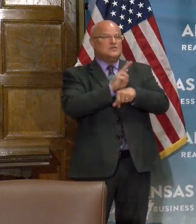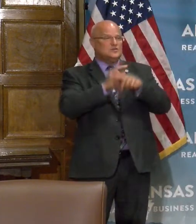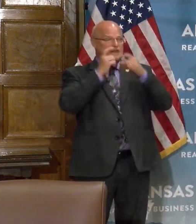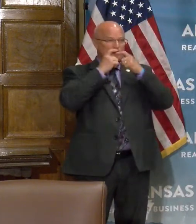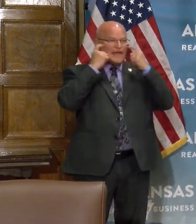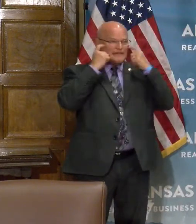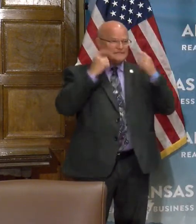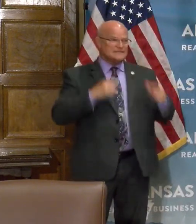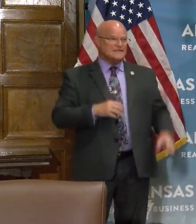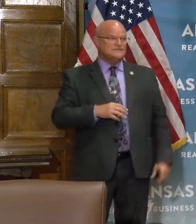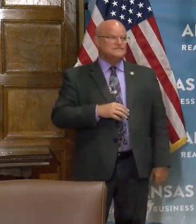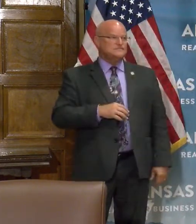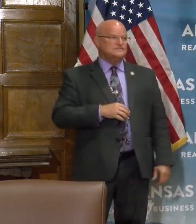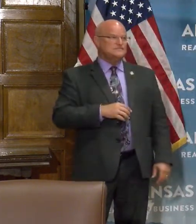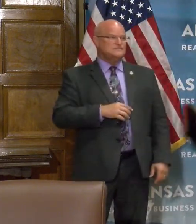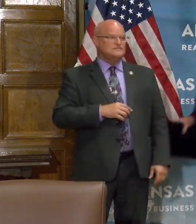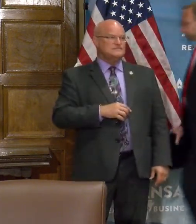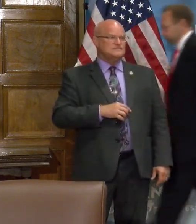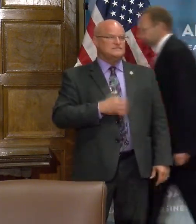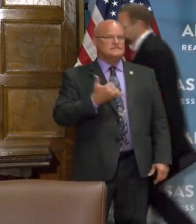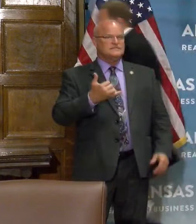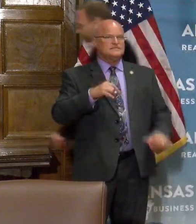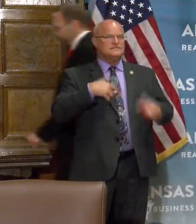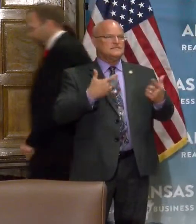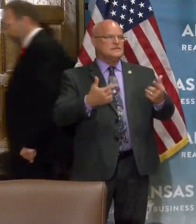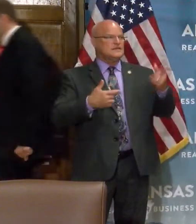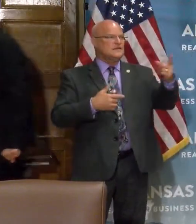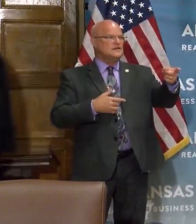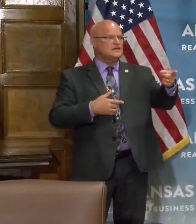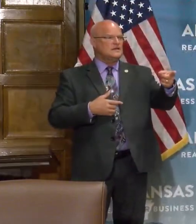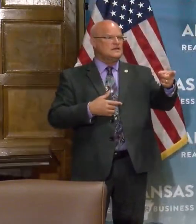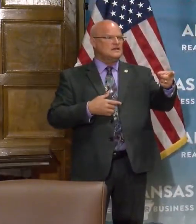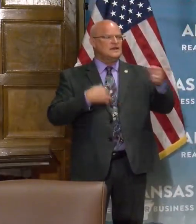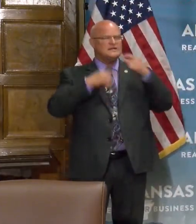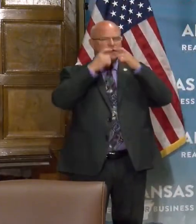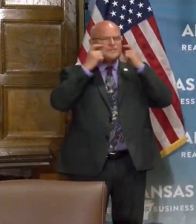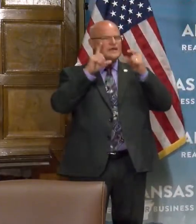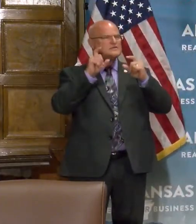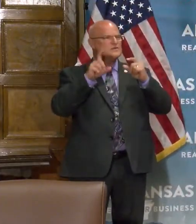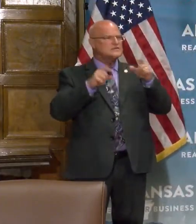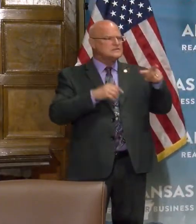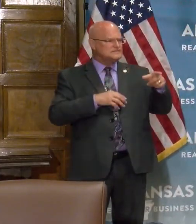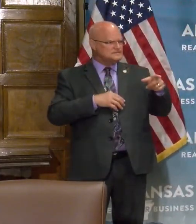them. Let's come back to the table. Yes. I have a mask question.